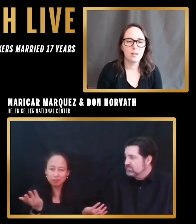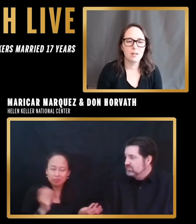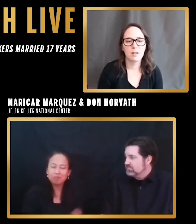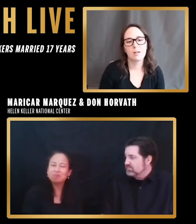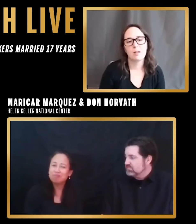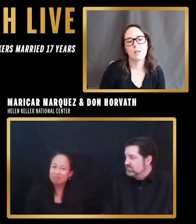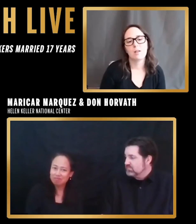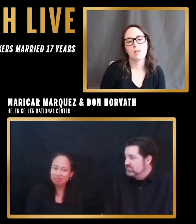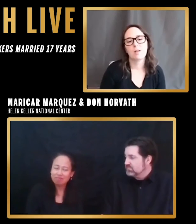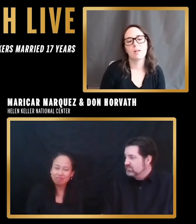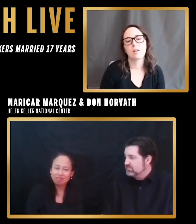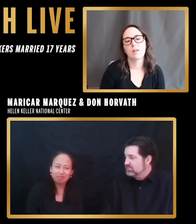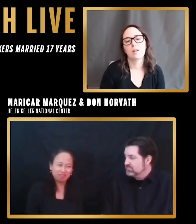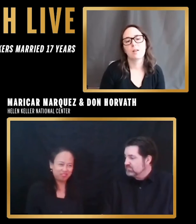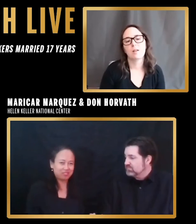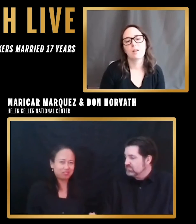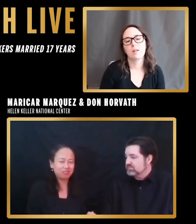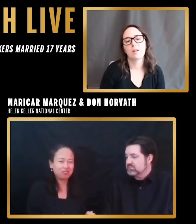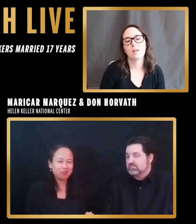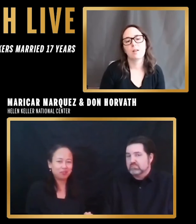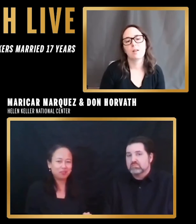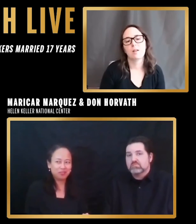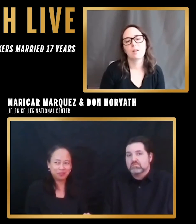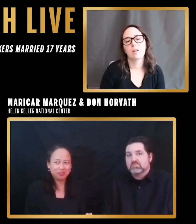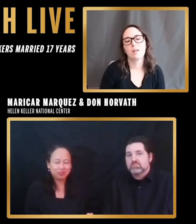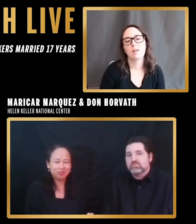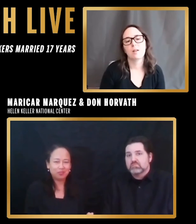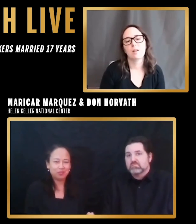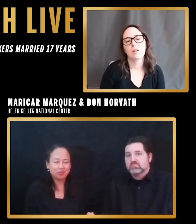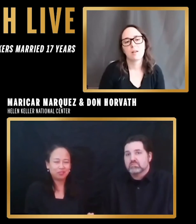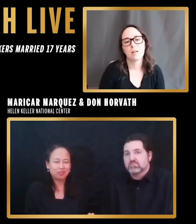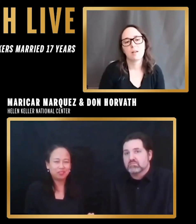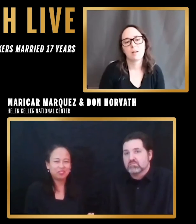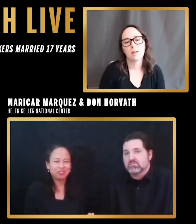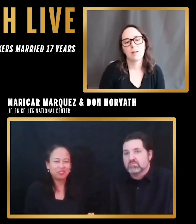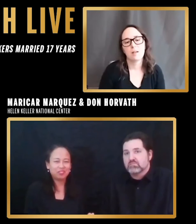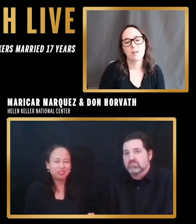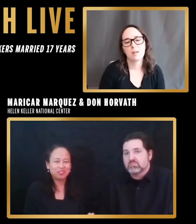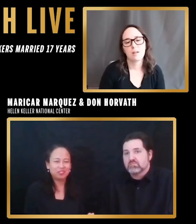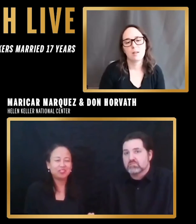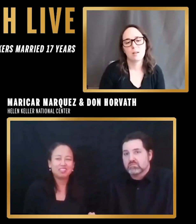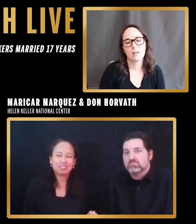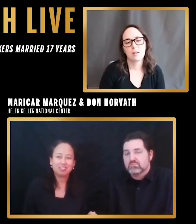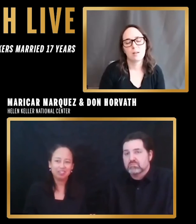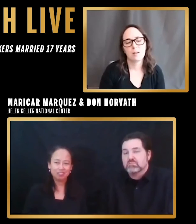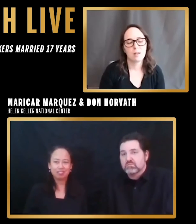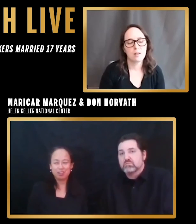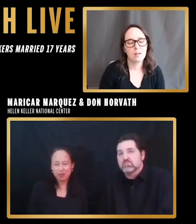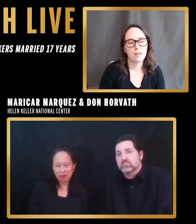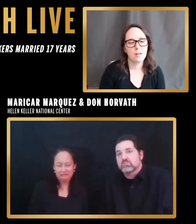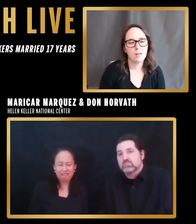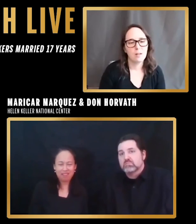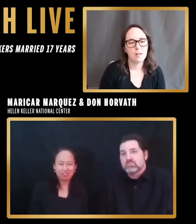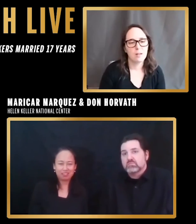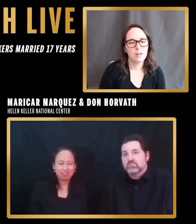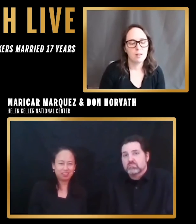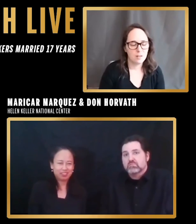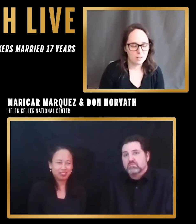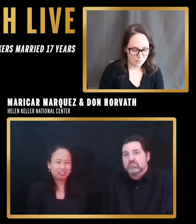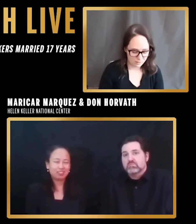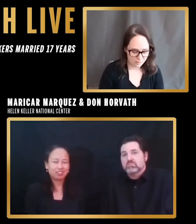lot of times the pace of his signing really matches his tone or his feelings and the emotions at that moment.